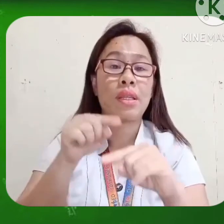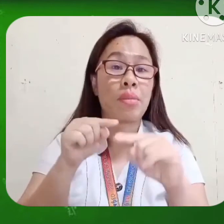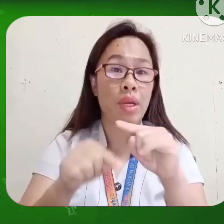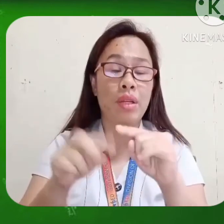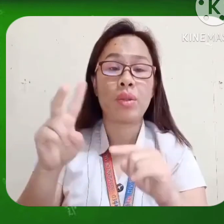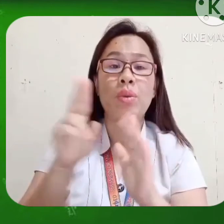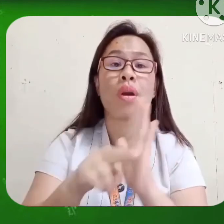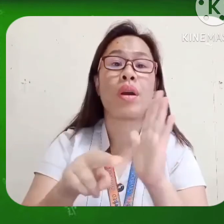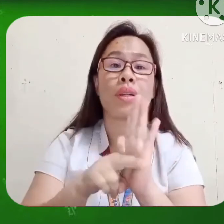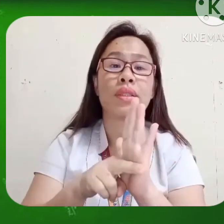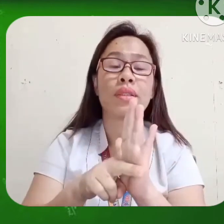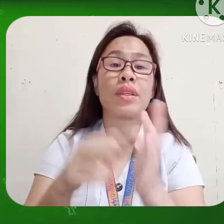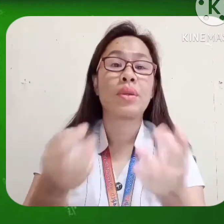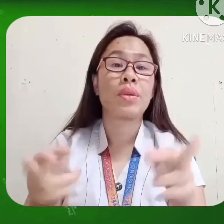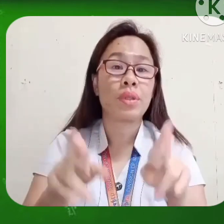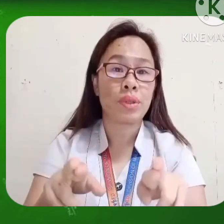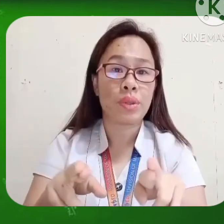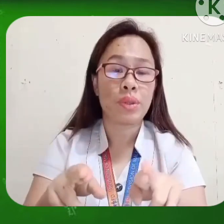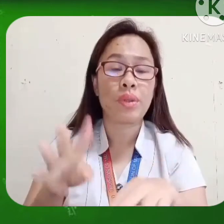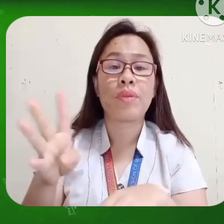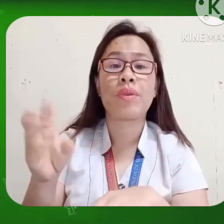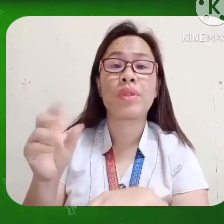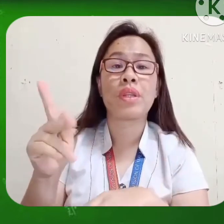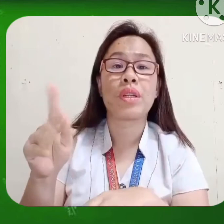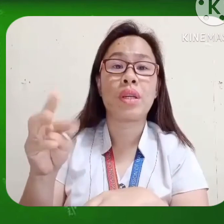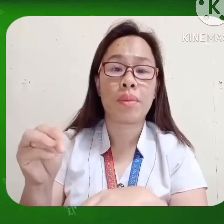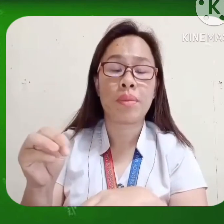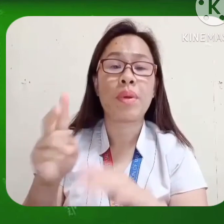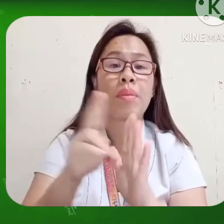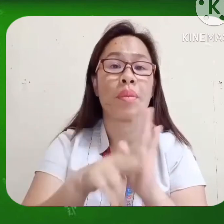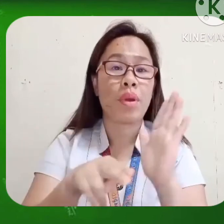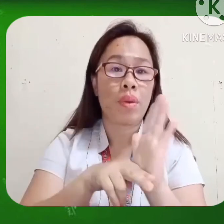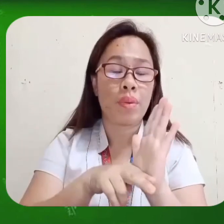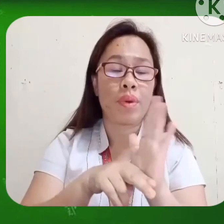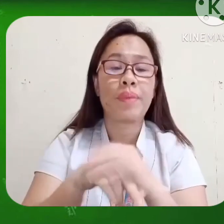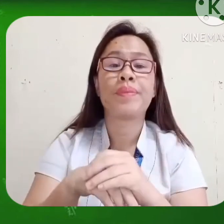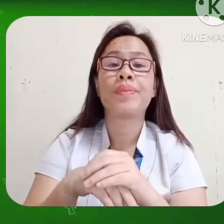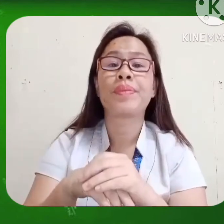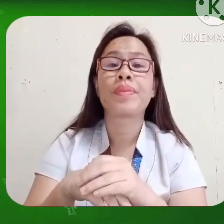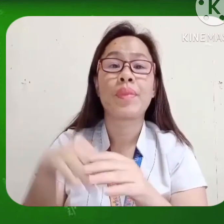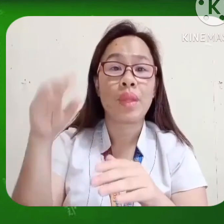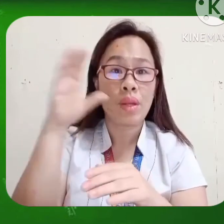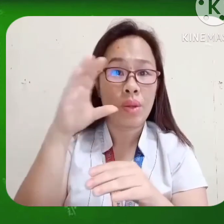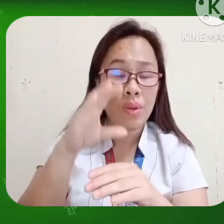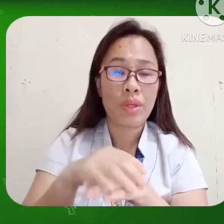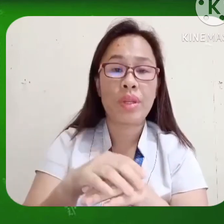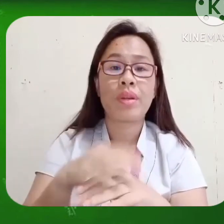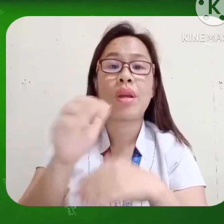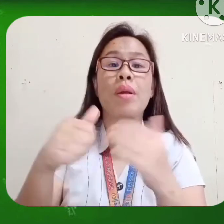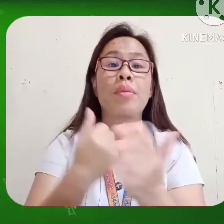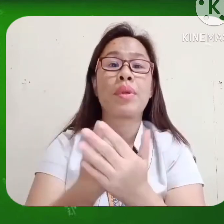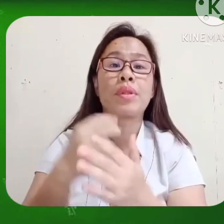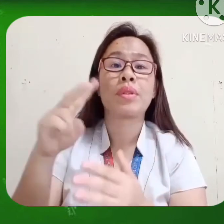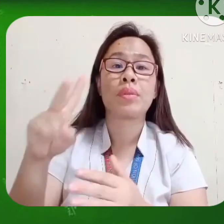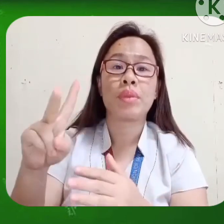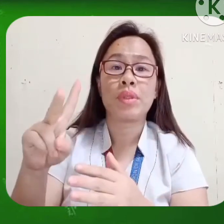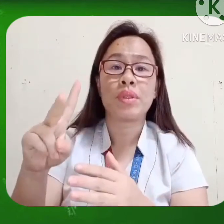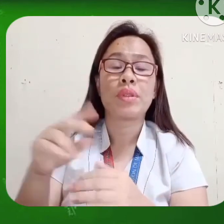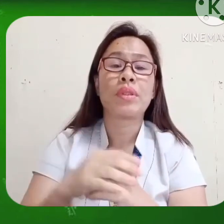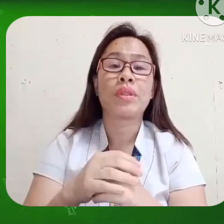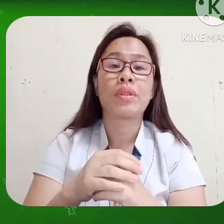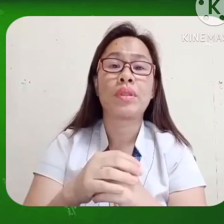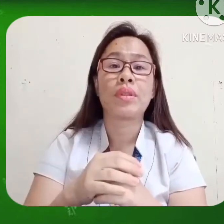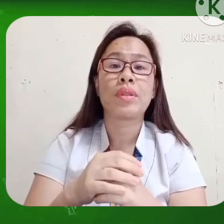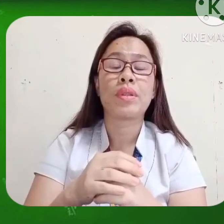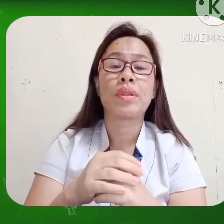kilometers divided by 2 hours, which results to 40 kilometers per hour. Since we are looking for the average